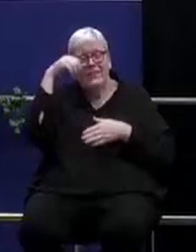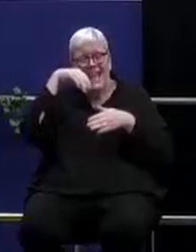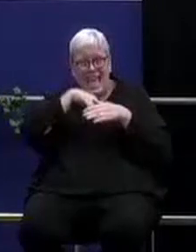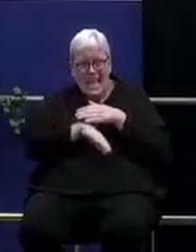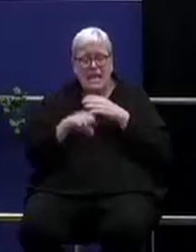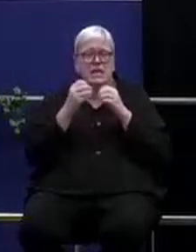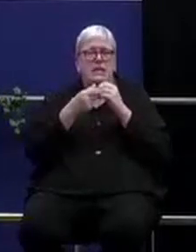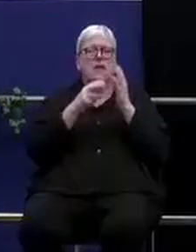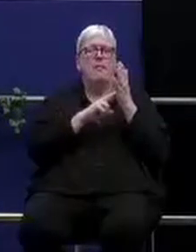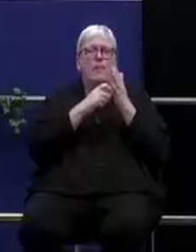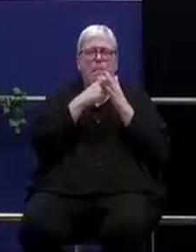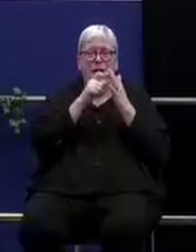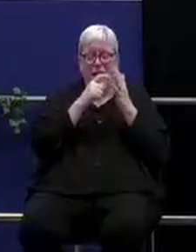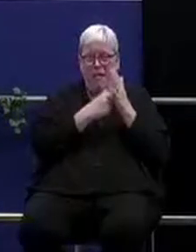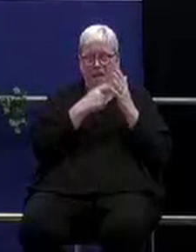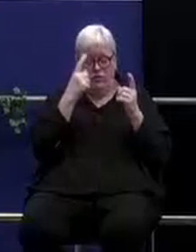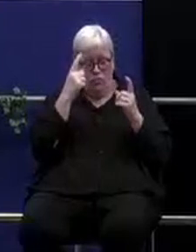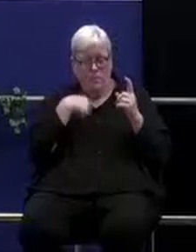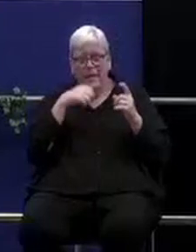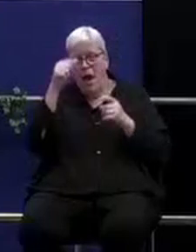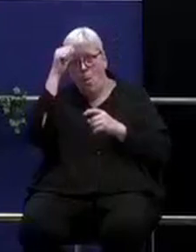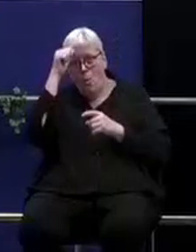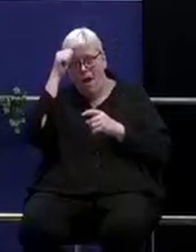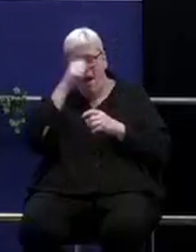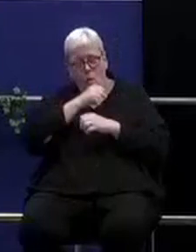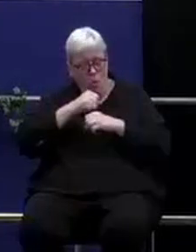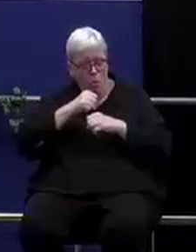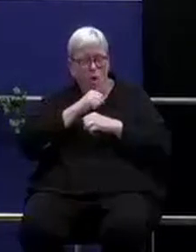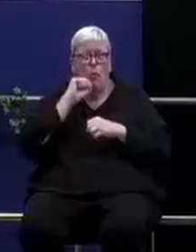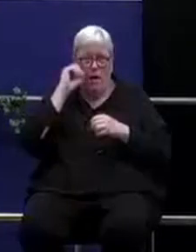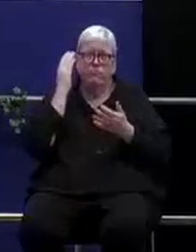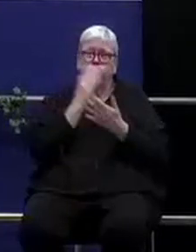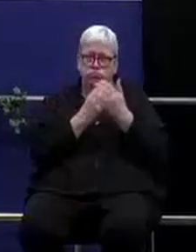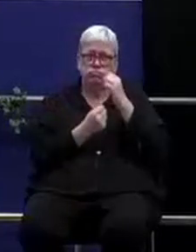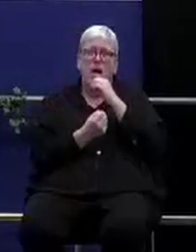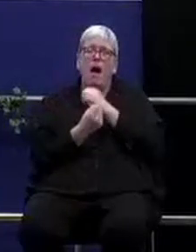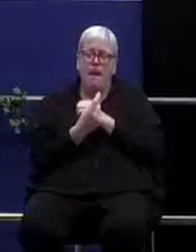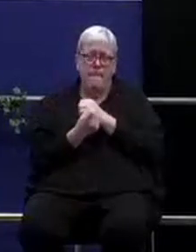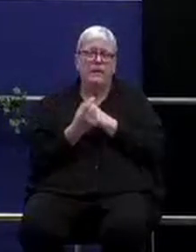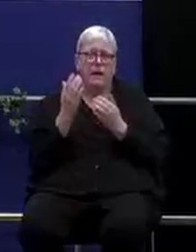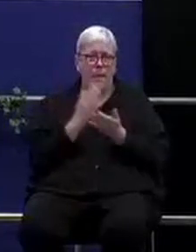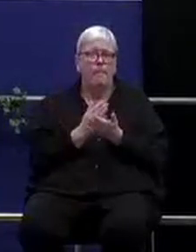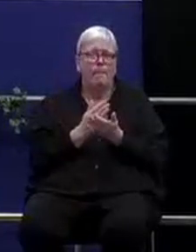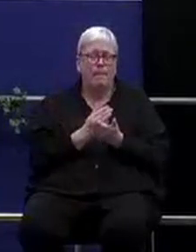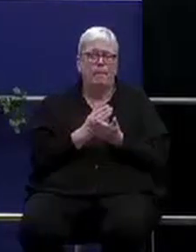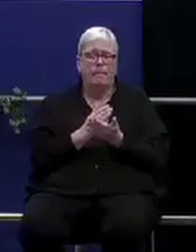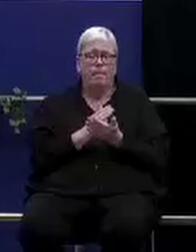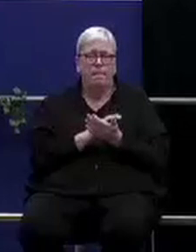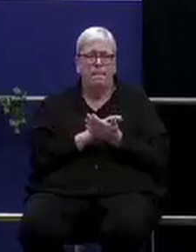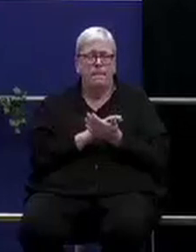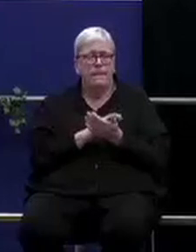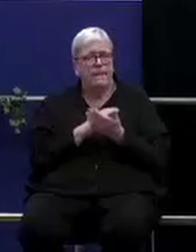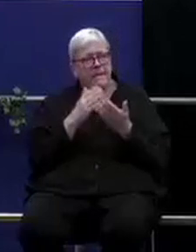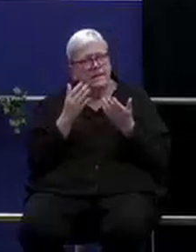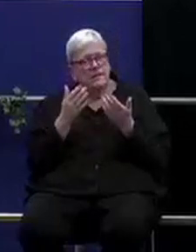different people's perspectives, I was worried that the claustrophobia would kind of vanish. So yeah, that was probably quite intentional. I mean, maybe